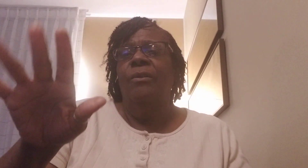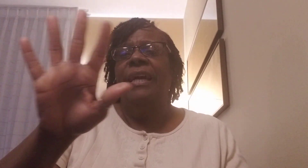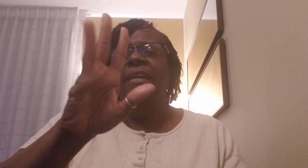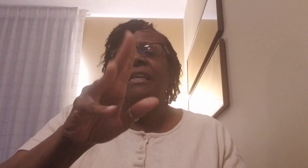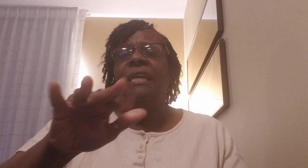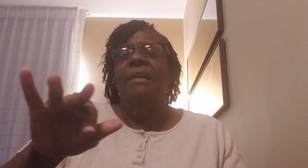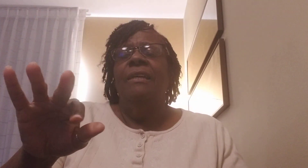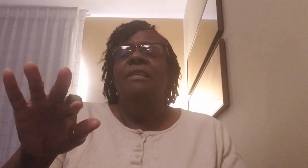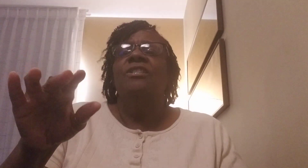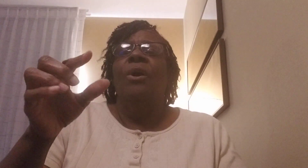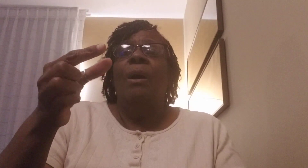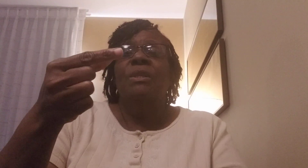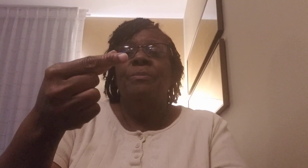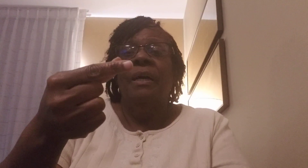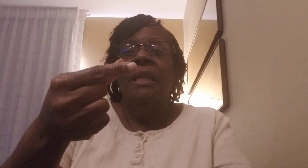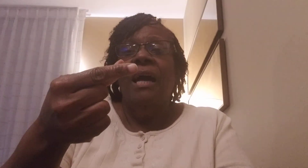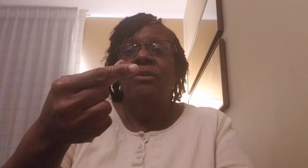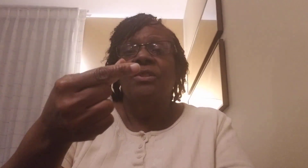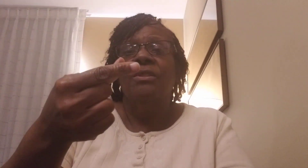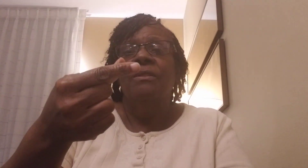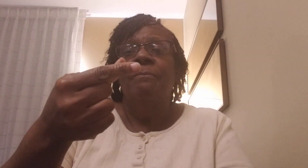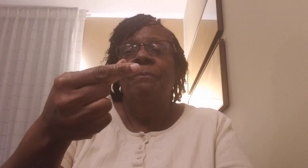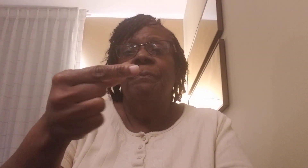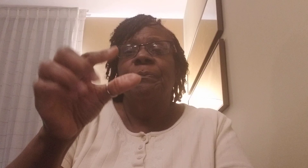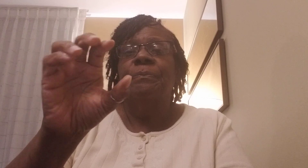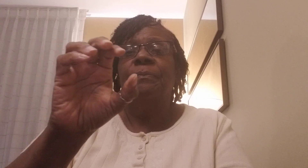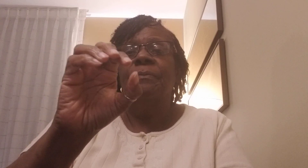Okay, so I will spell out